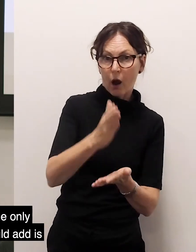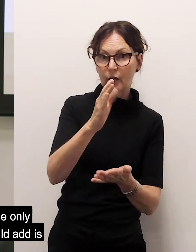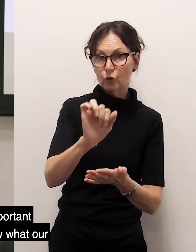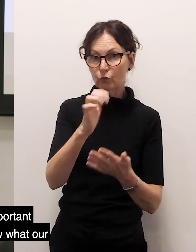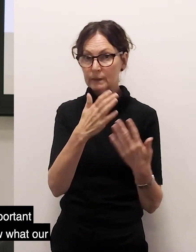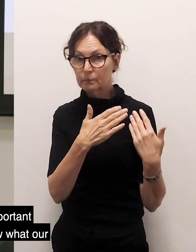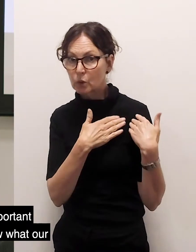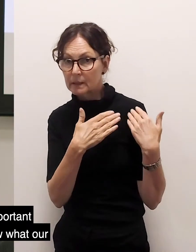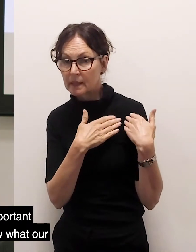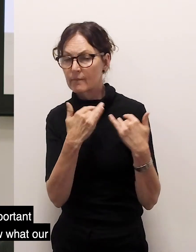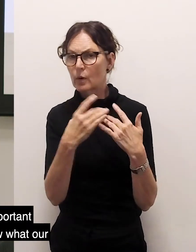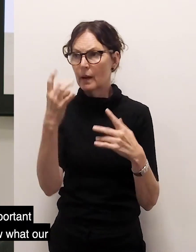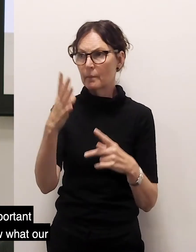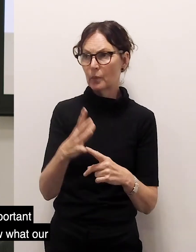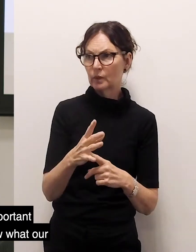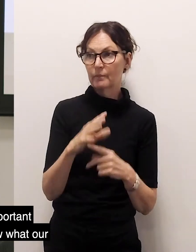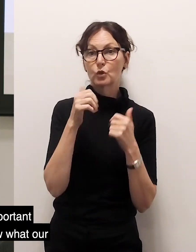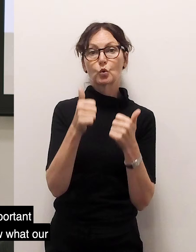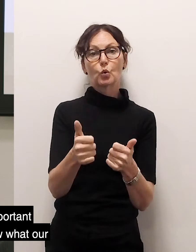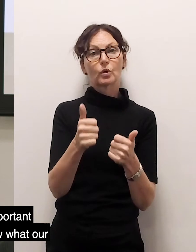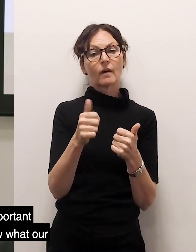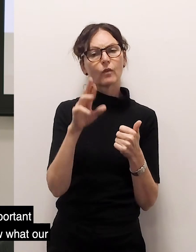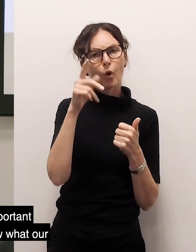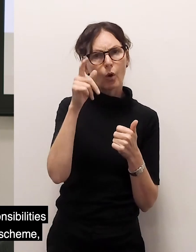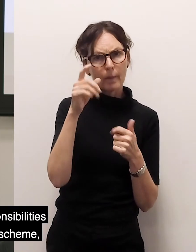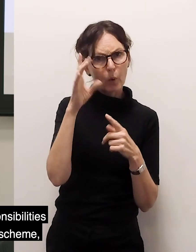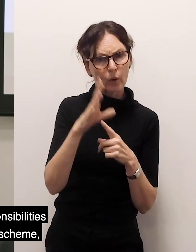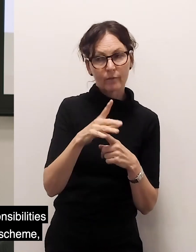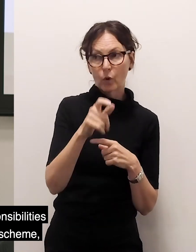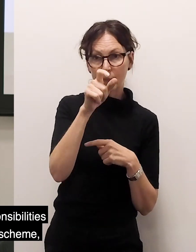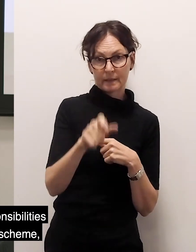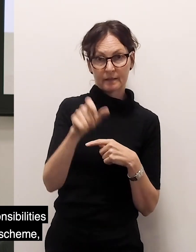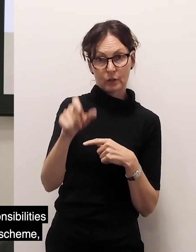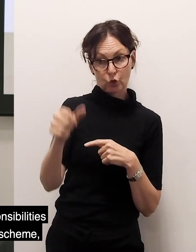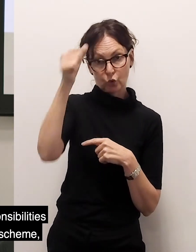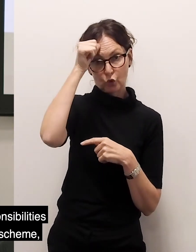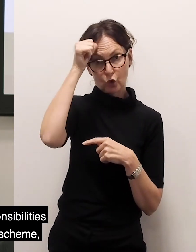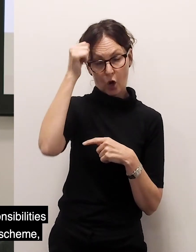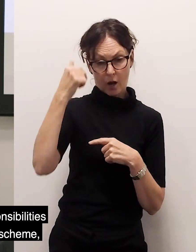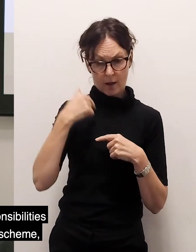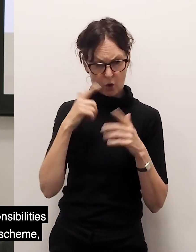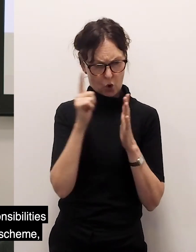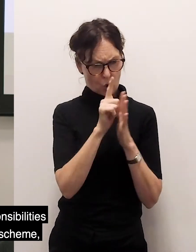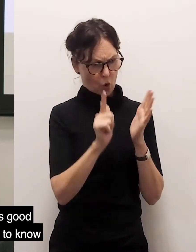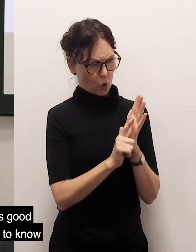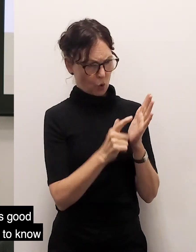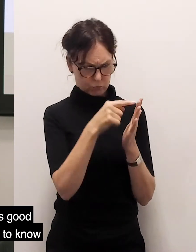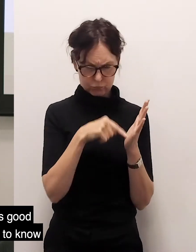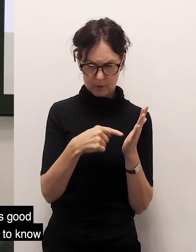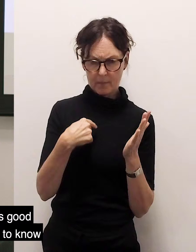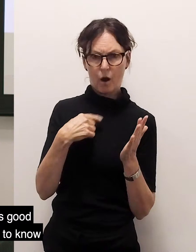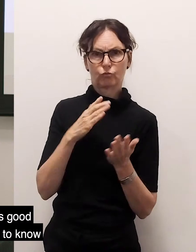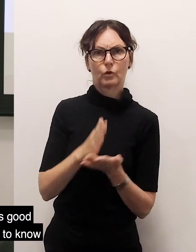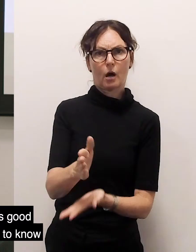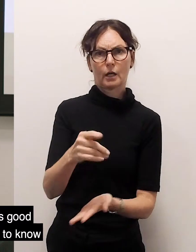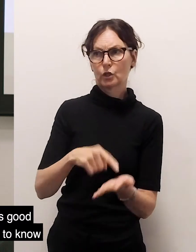would add is I think it's important for us to all know what our rights and responsibilities are within the scheme, and